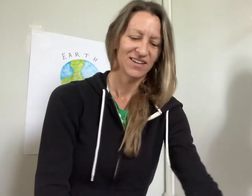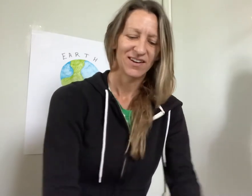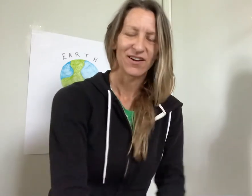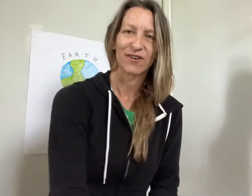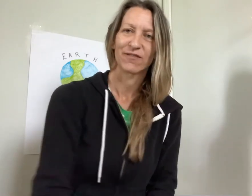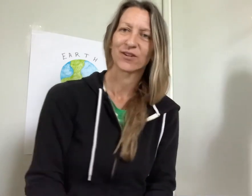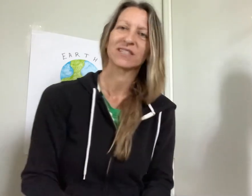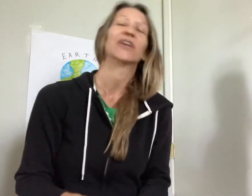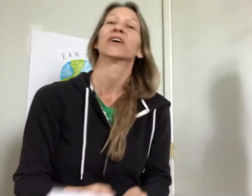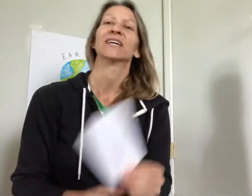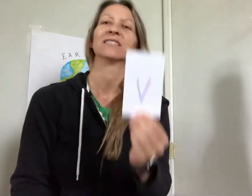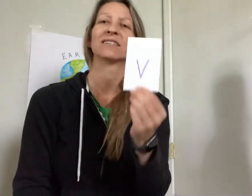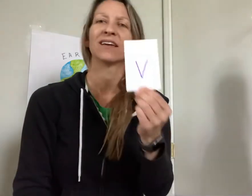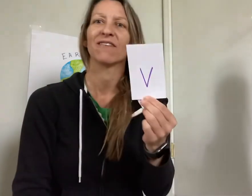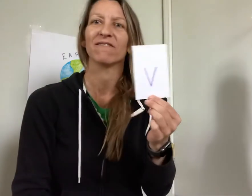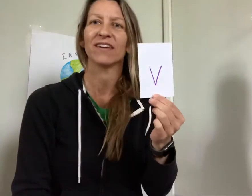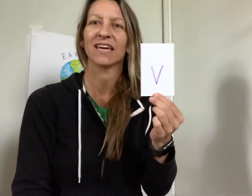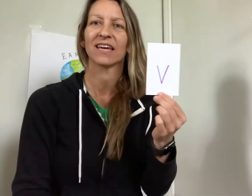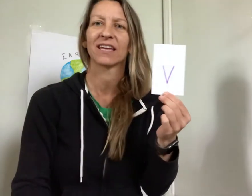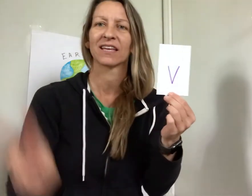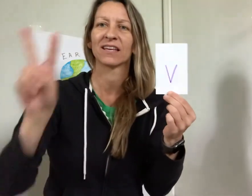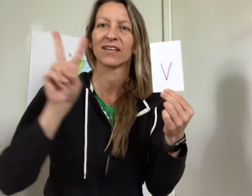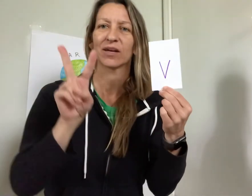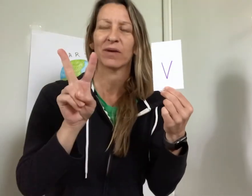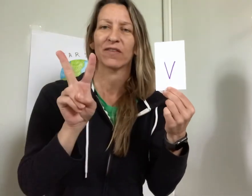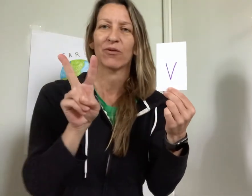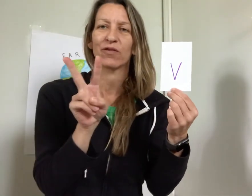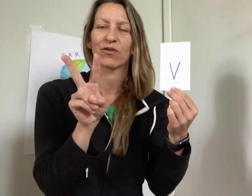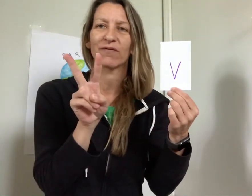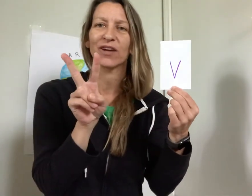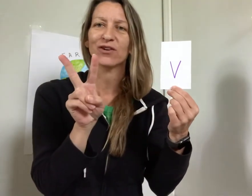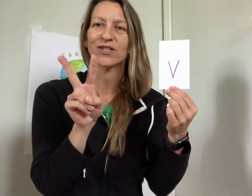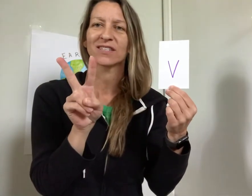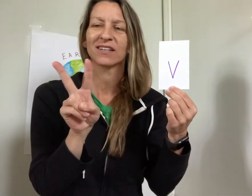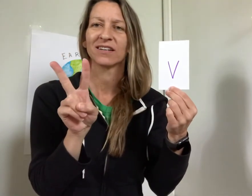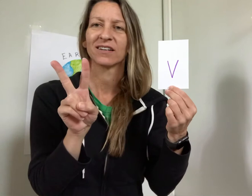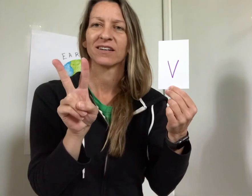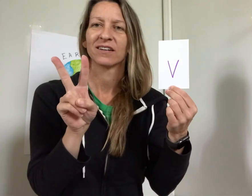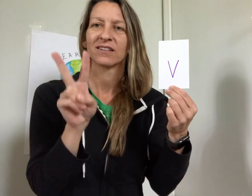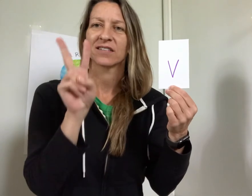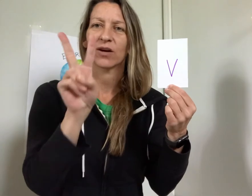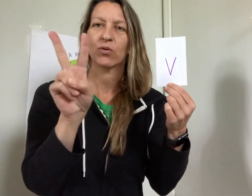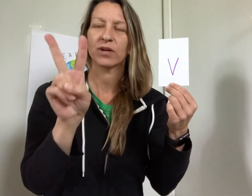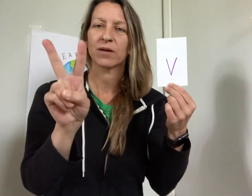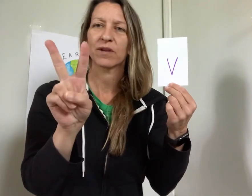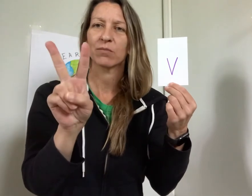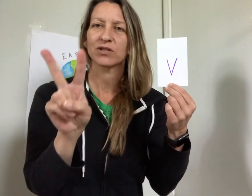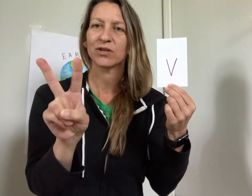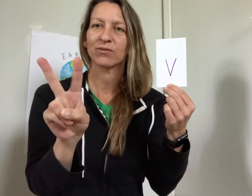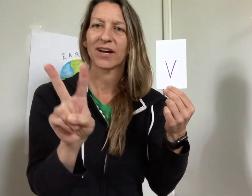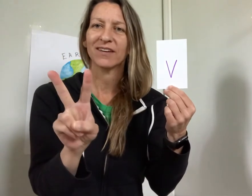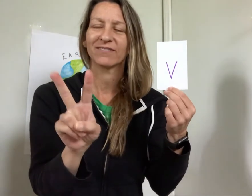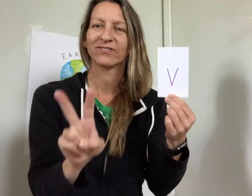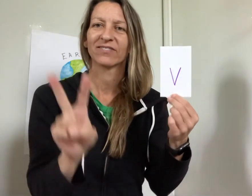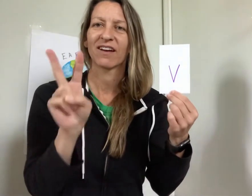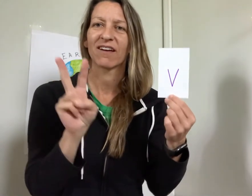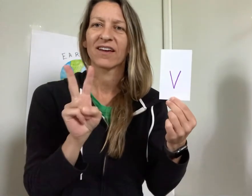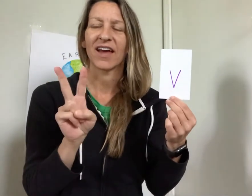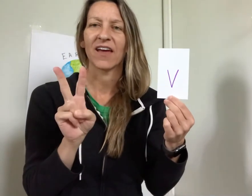Our first letter is V. You can make that with your fingers. It's like holding up the number 2, right? And the